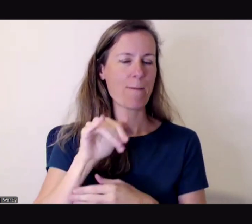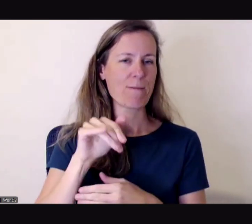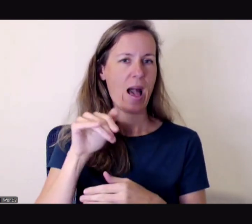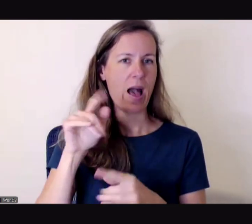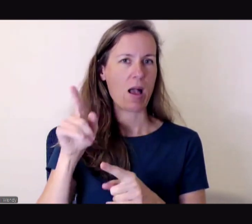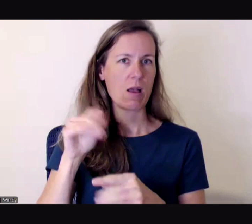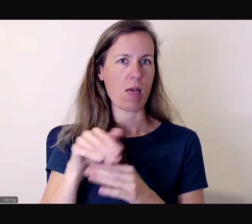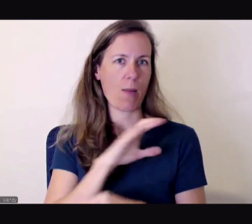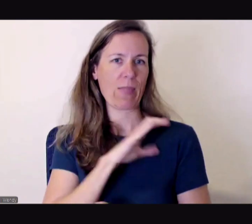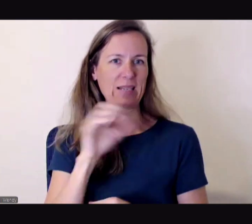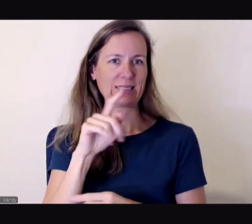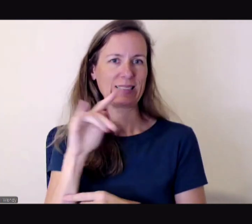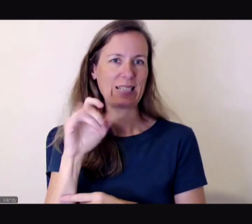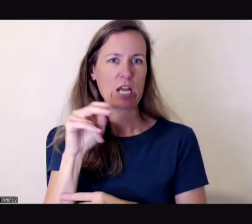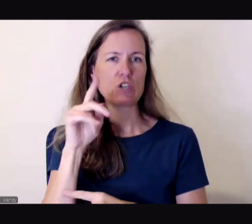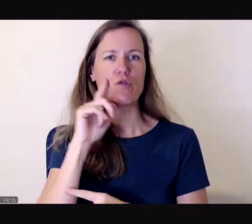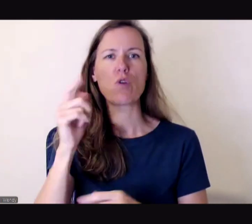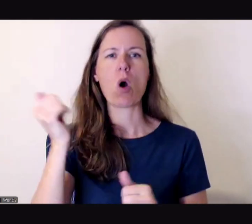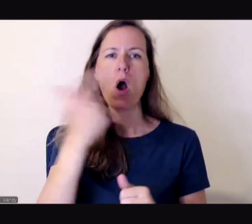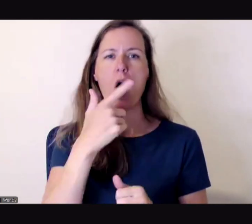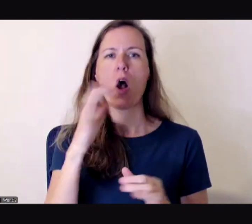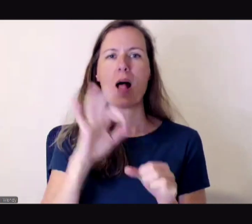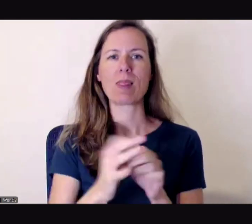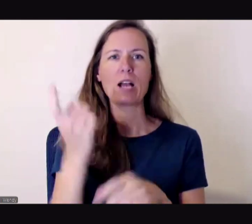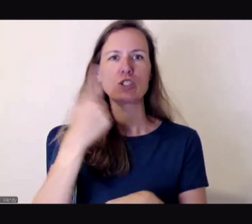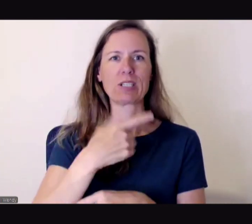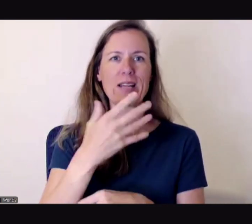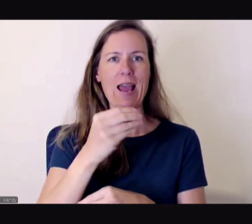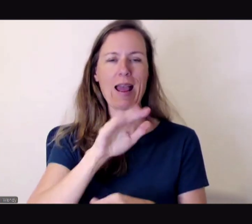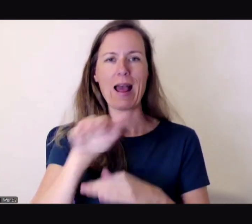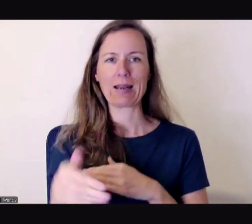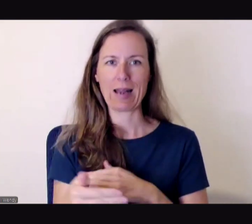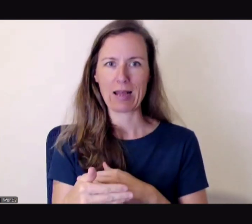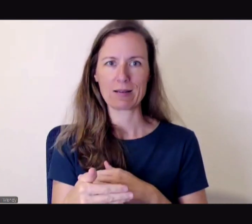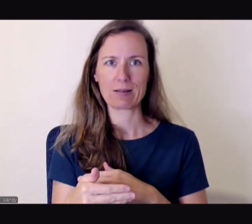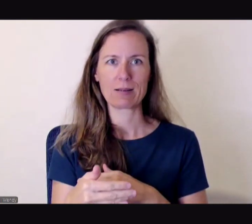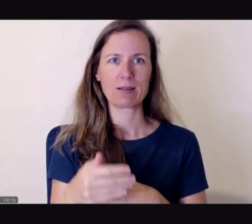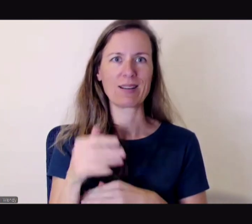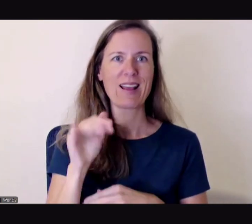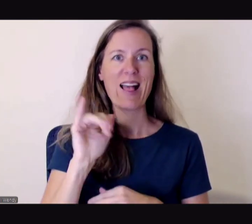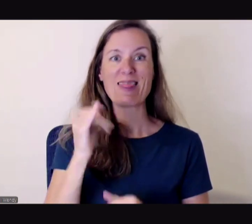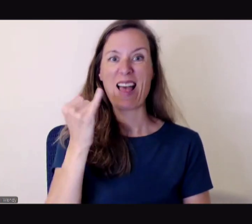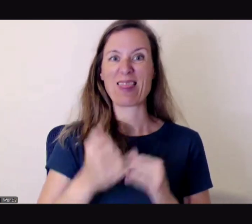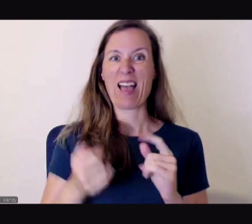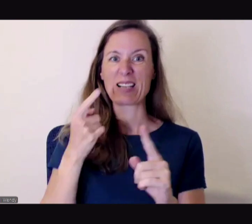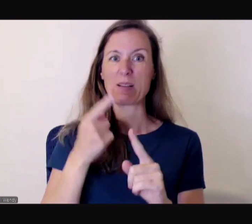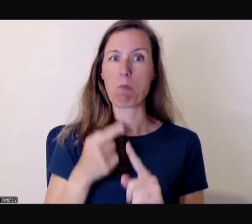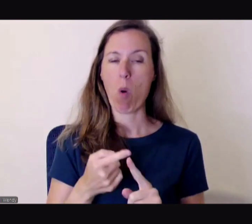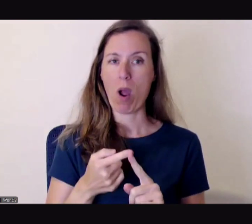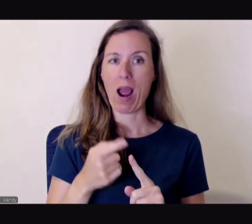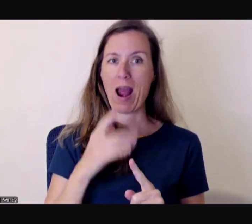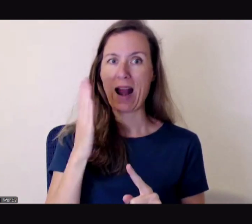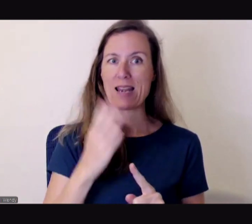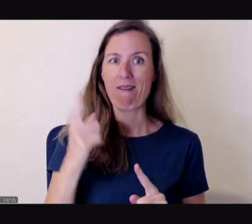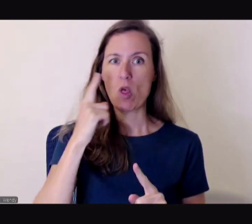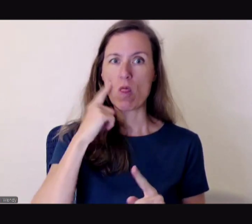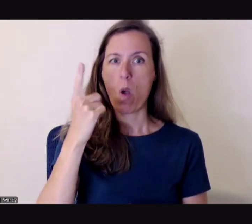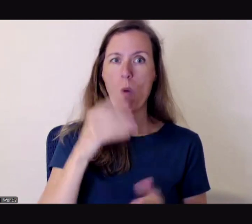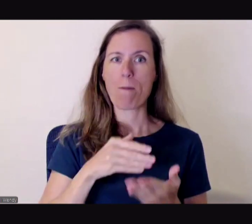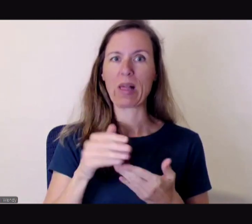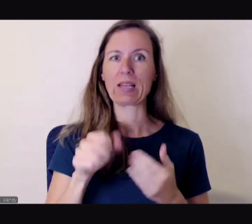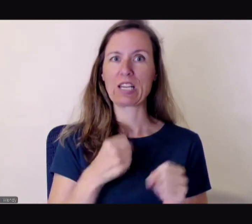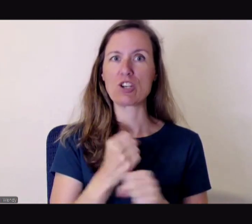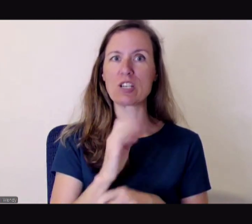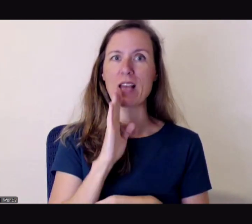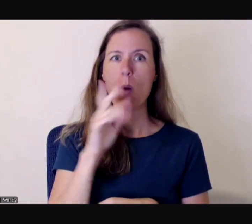night. That last point is something I never in a million years would have thought I would have to say, but here we